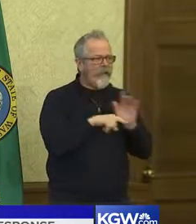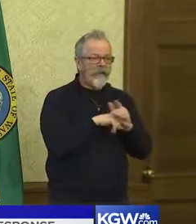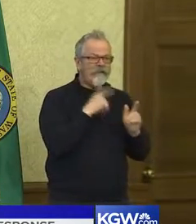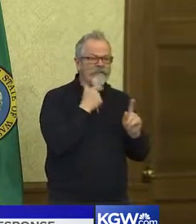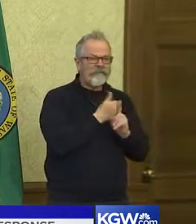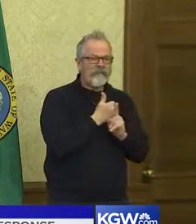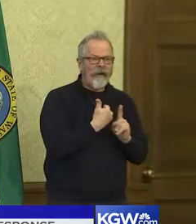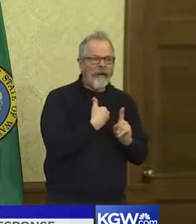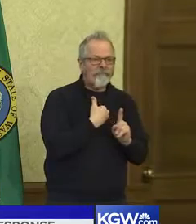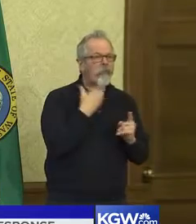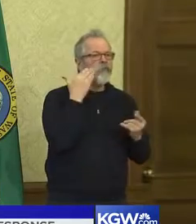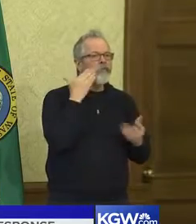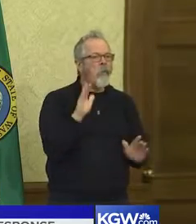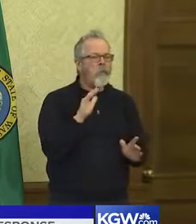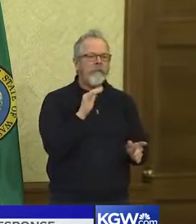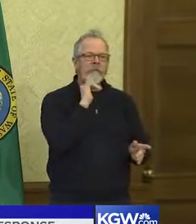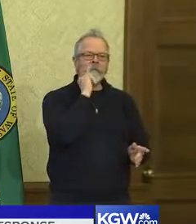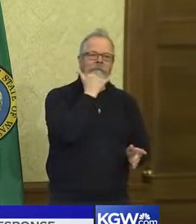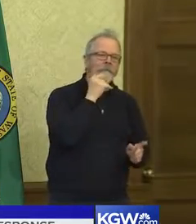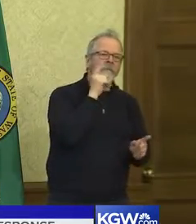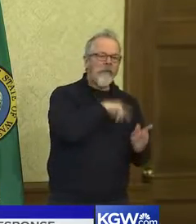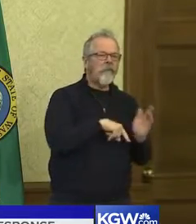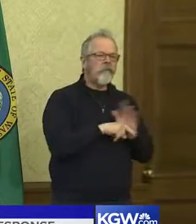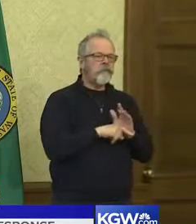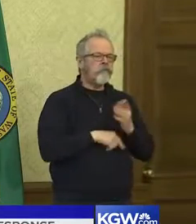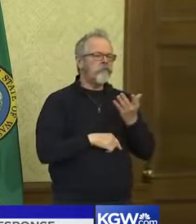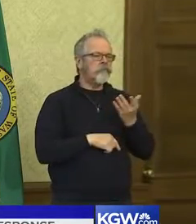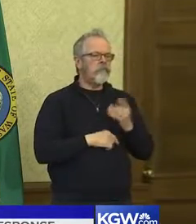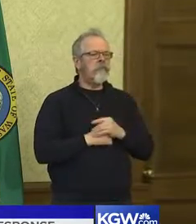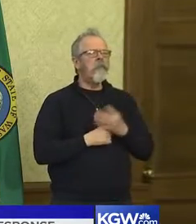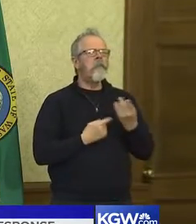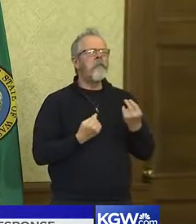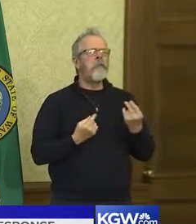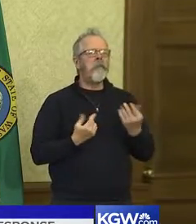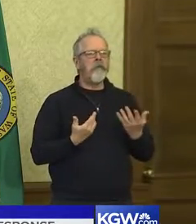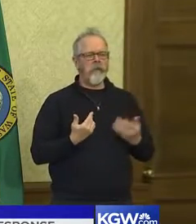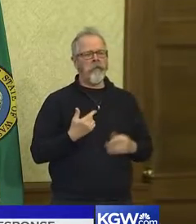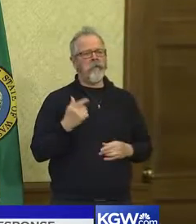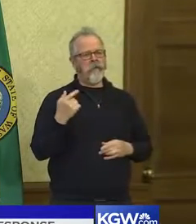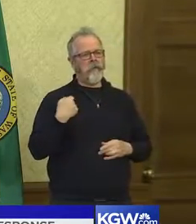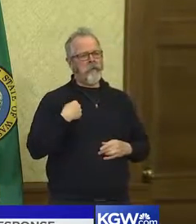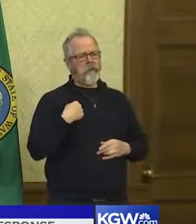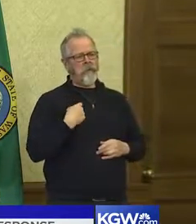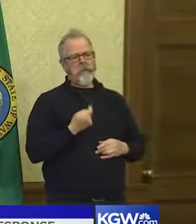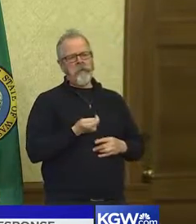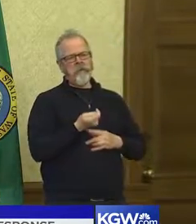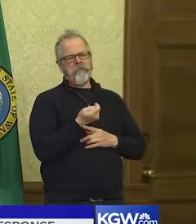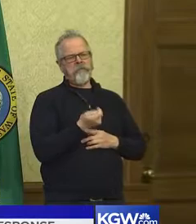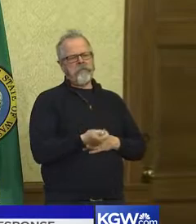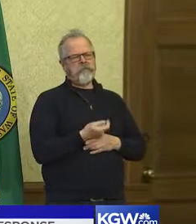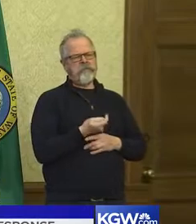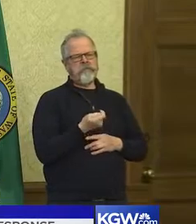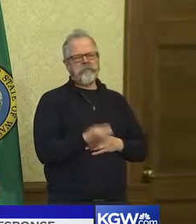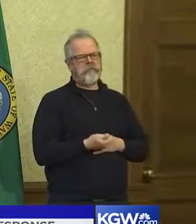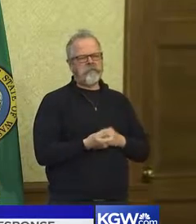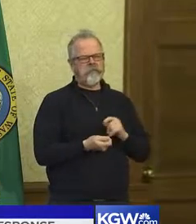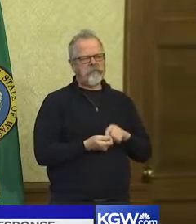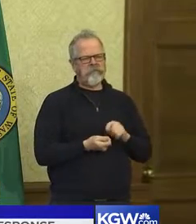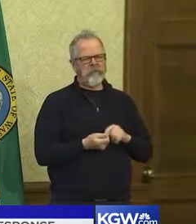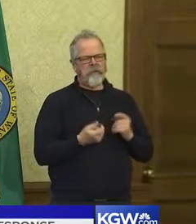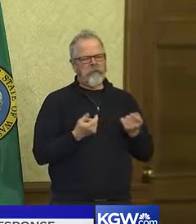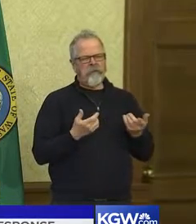certainly isn't a large enough number to mean we shouldn't test. The tests are highly accurate enough